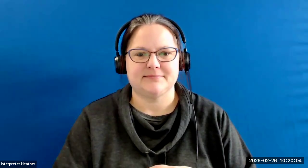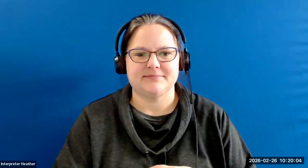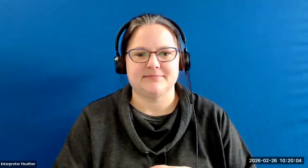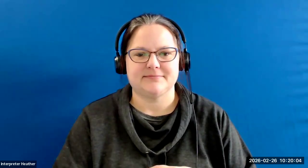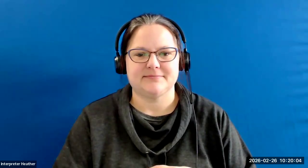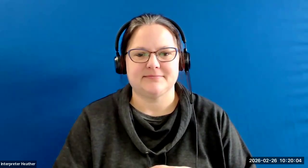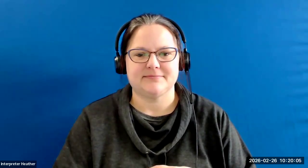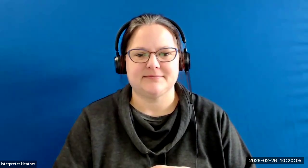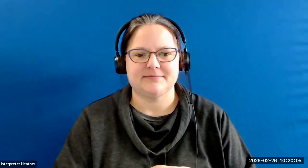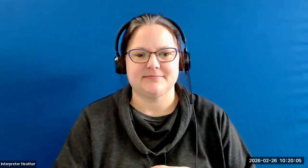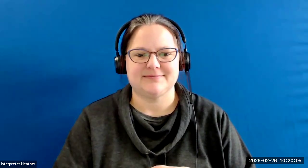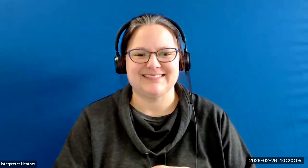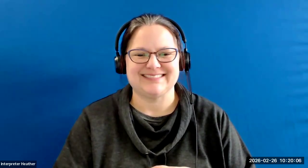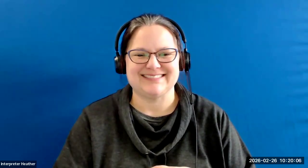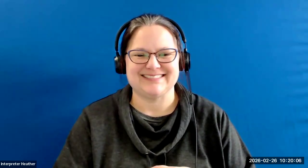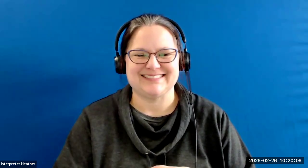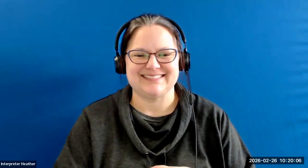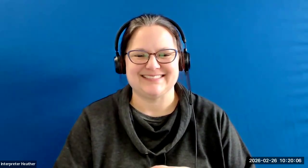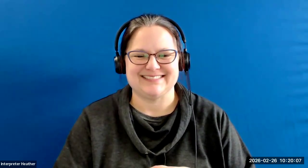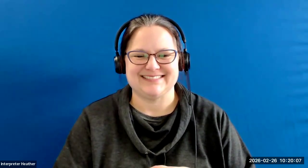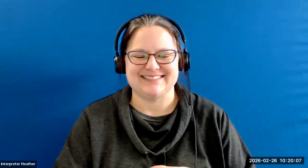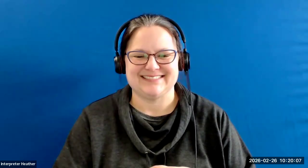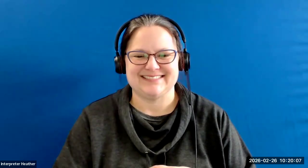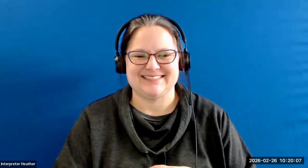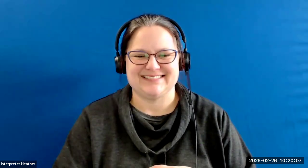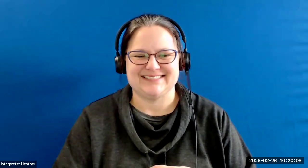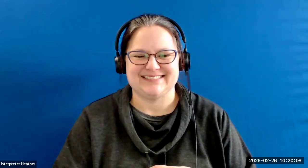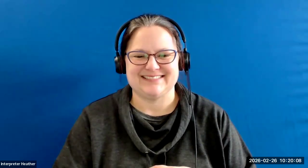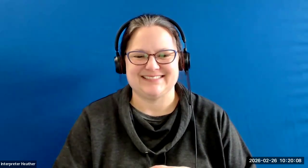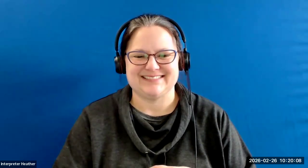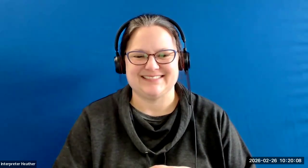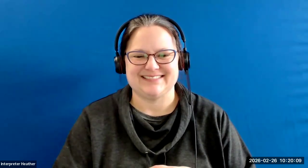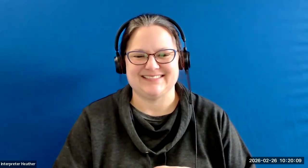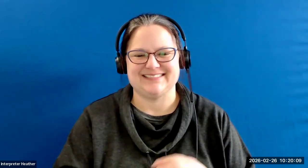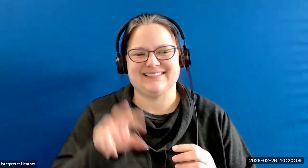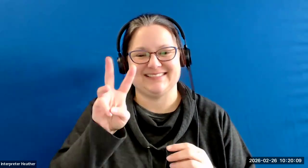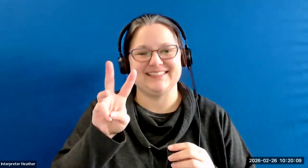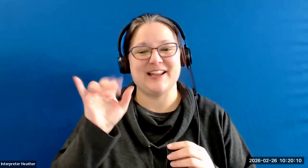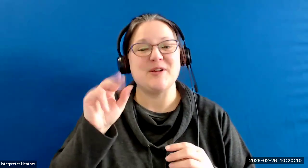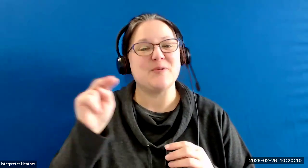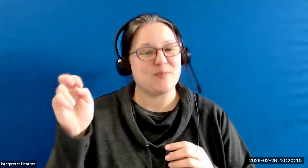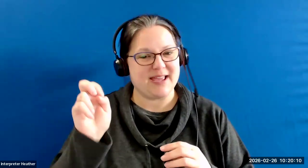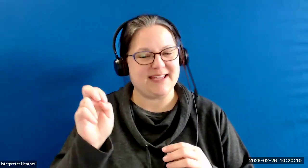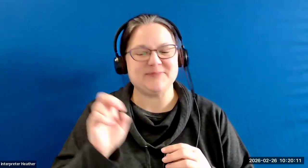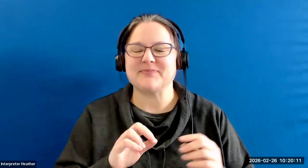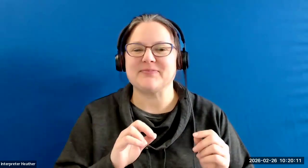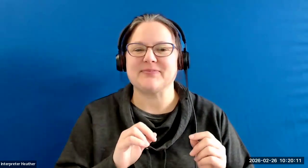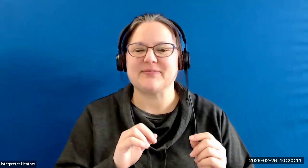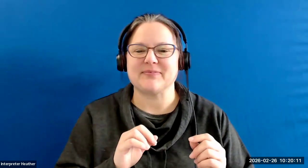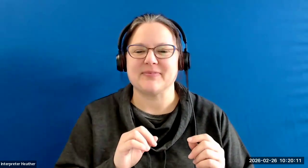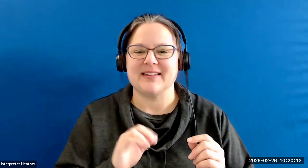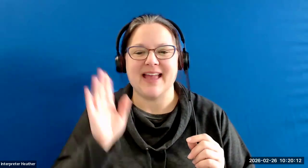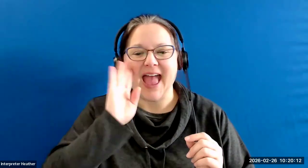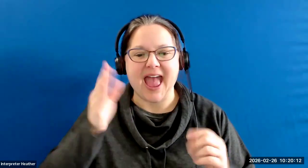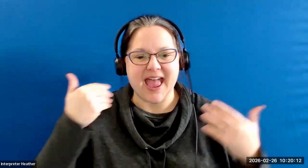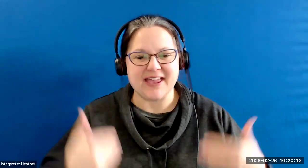Win or Winnie? Win. Okay. Winnie has their hand It's raised. Win. It's Win. Win. Okay. Uh,